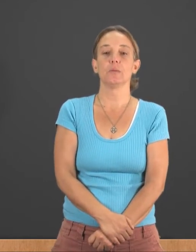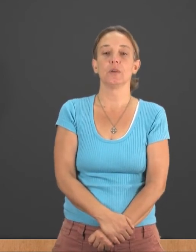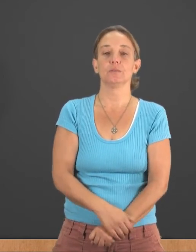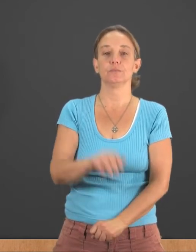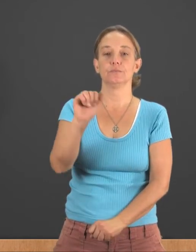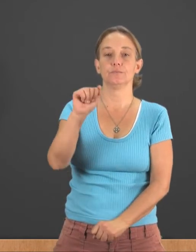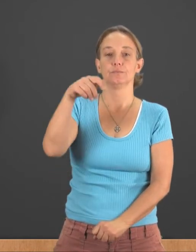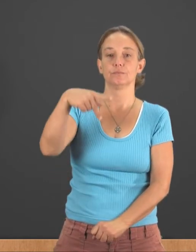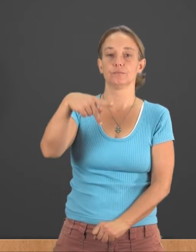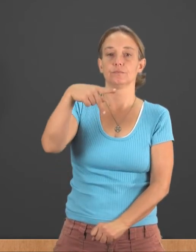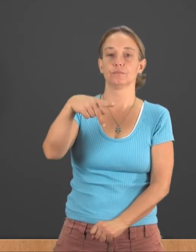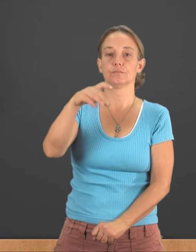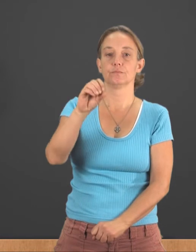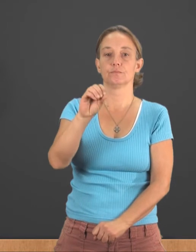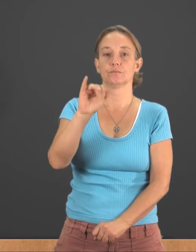Appointment.